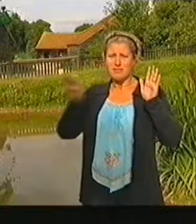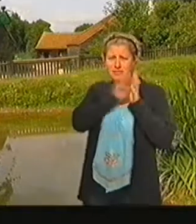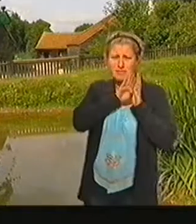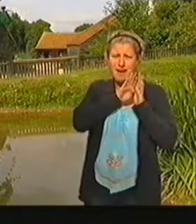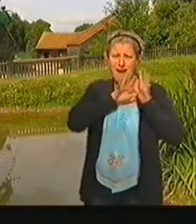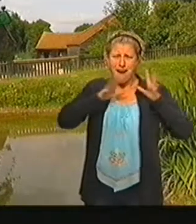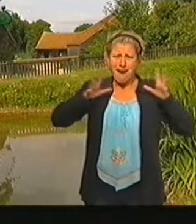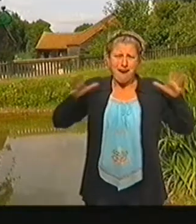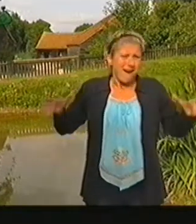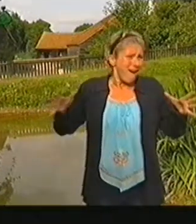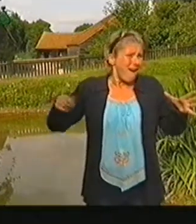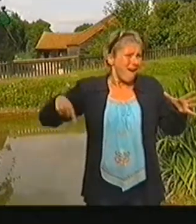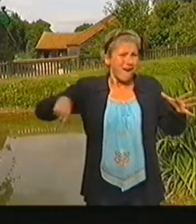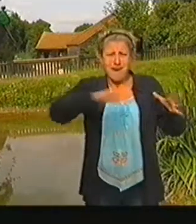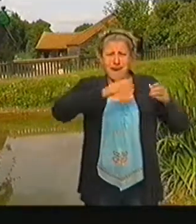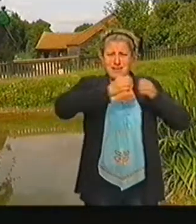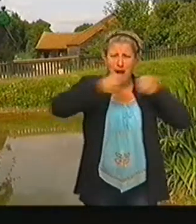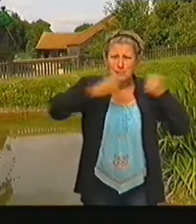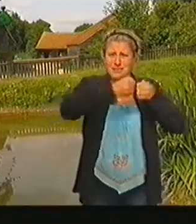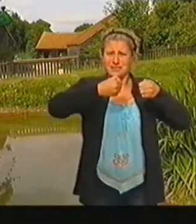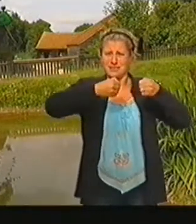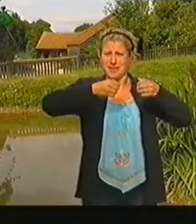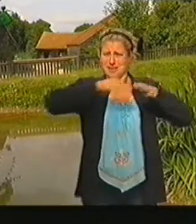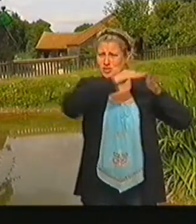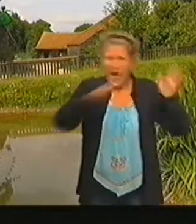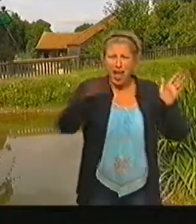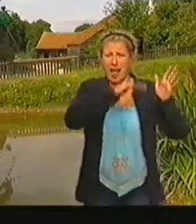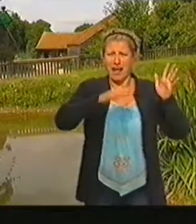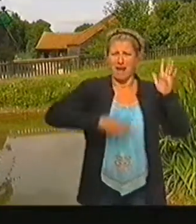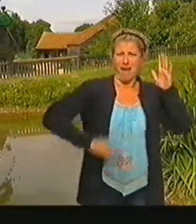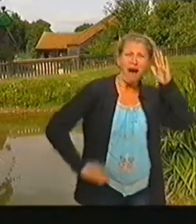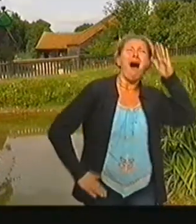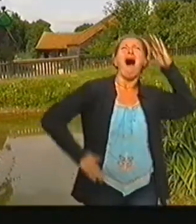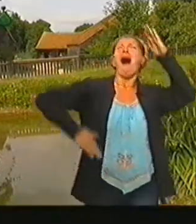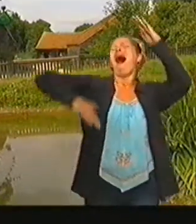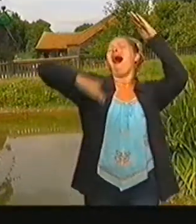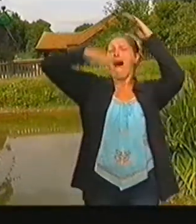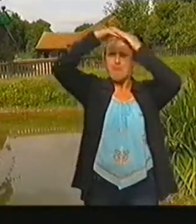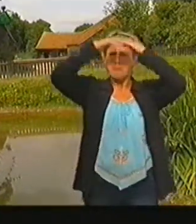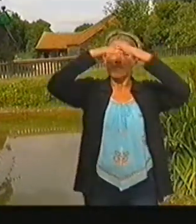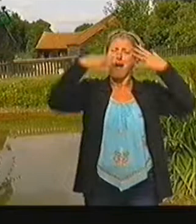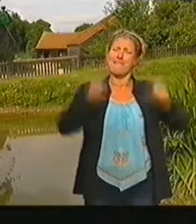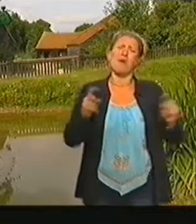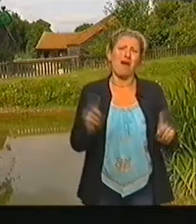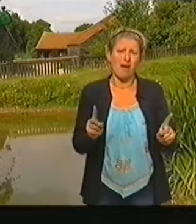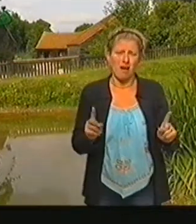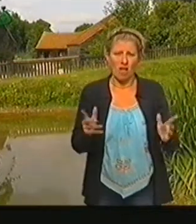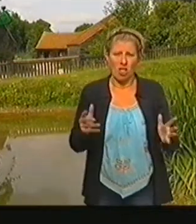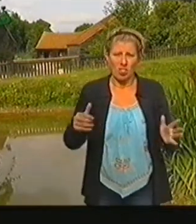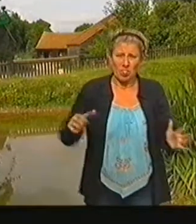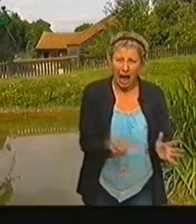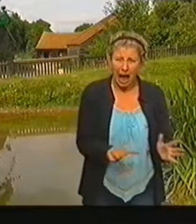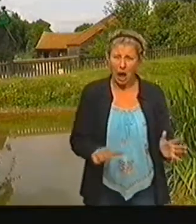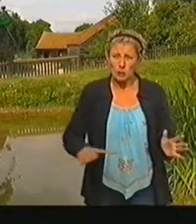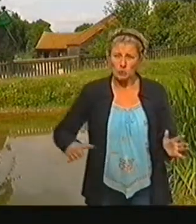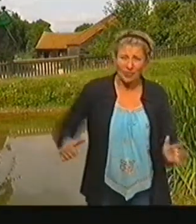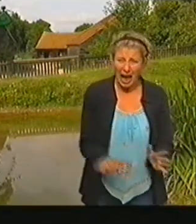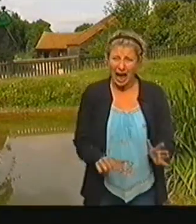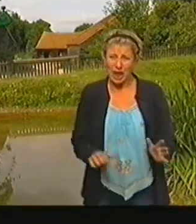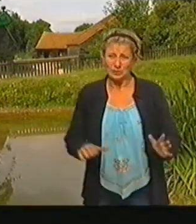room, stacked in cupboards and piled upon shelves reaching from floor to ceiling, were thousands